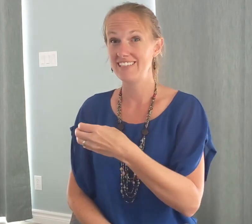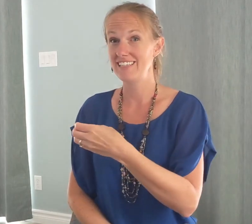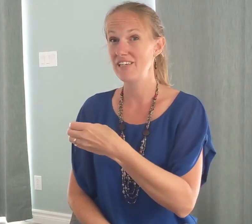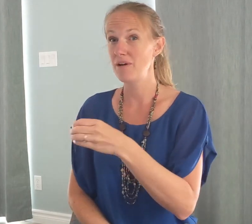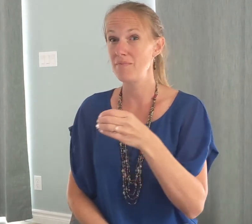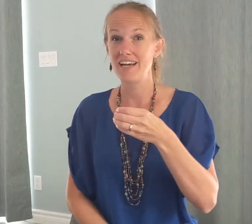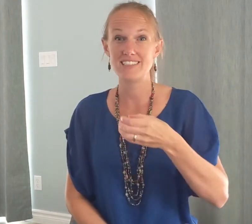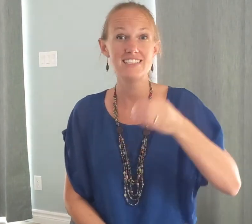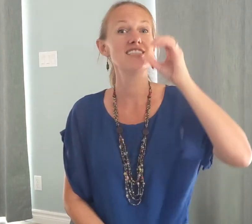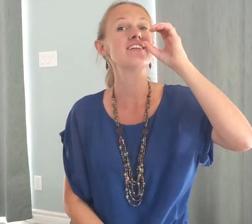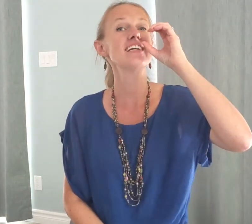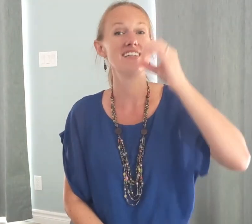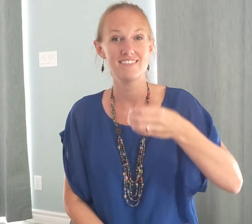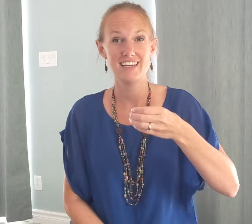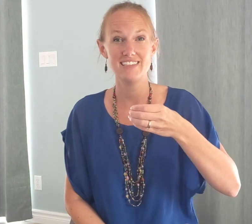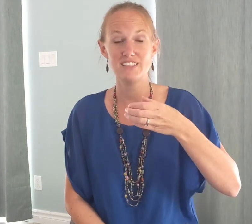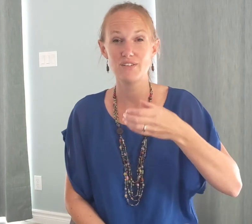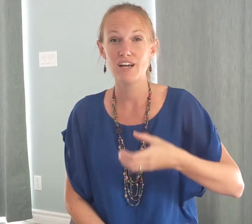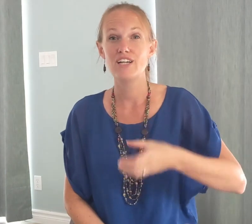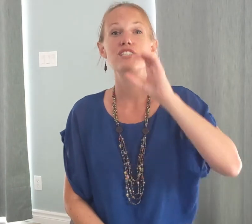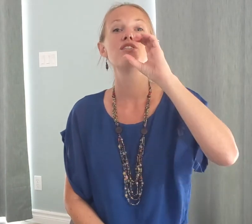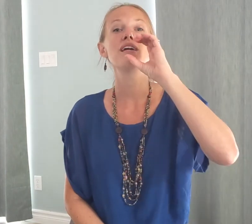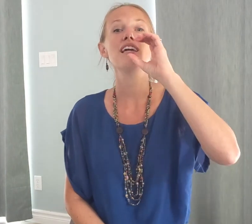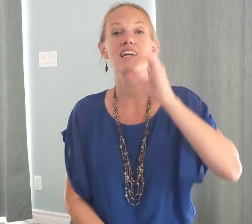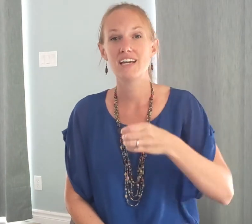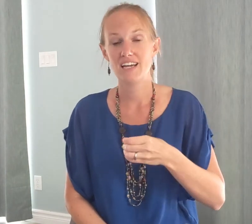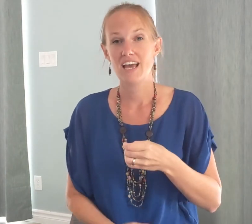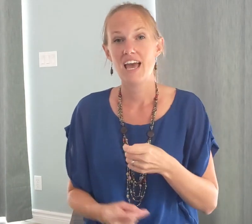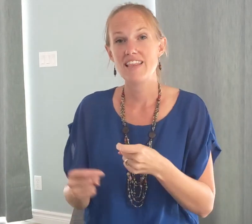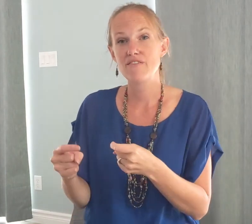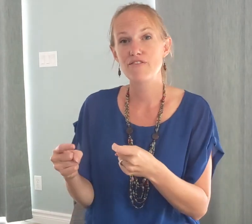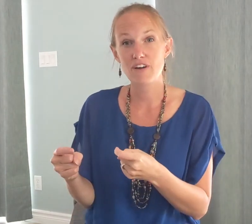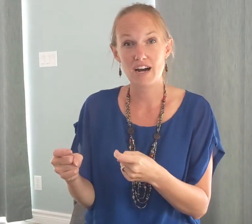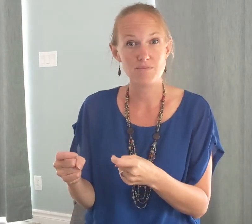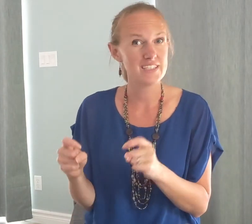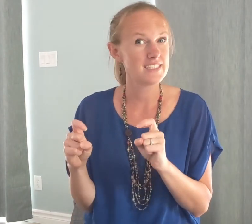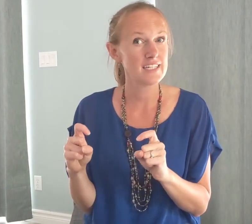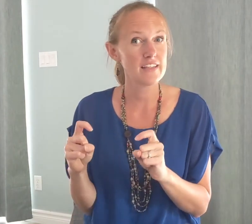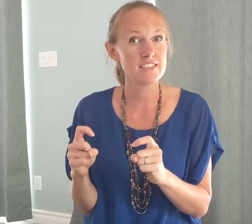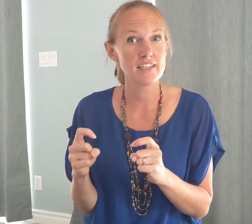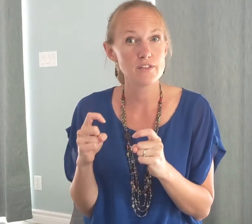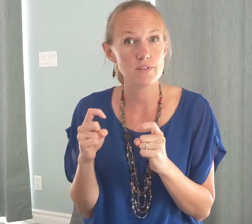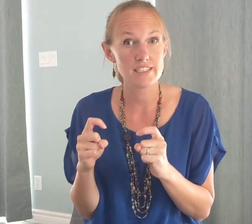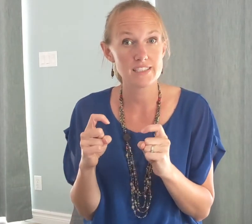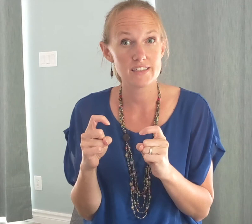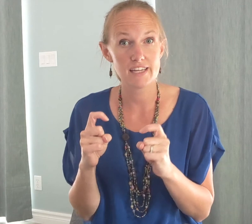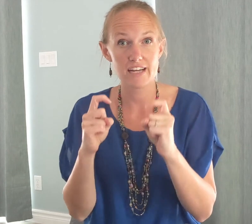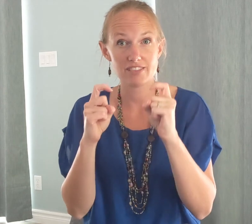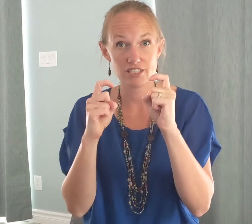like you might imagine, drink, okay? So drink, and then from, this is another sign you don't necessarily have to do. You